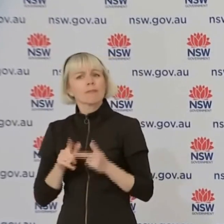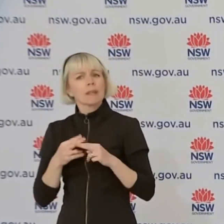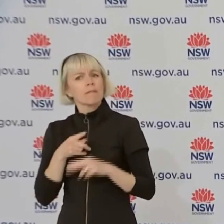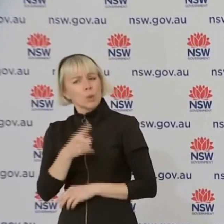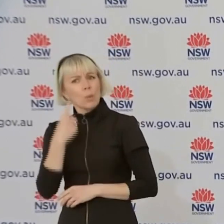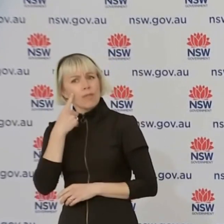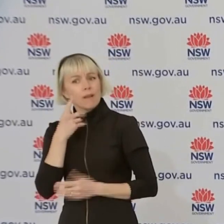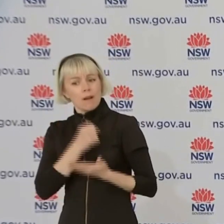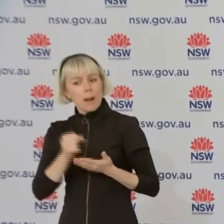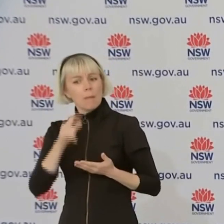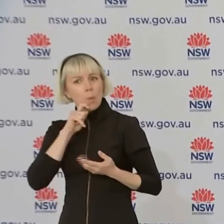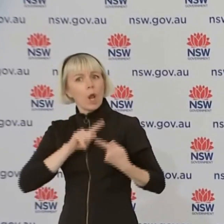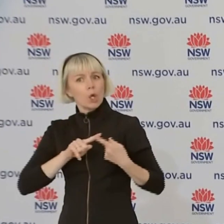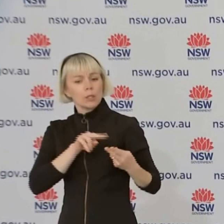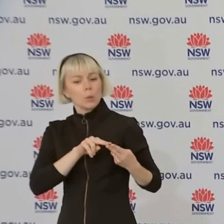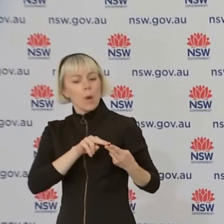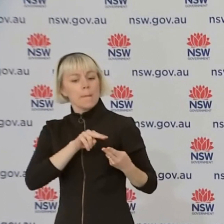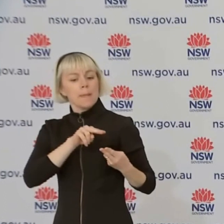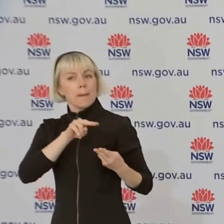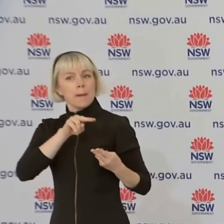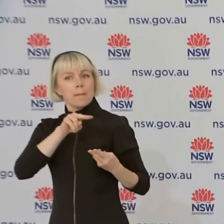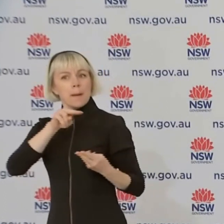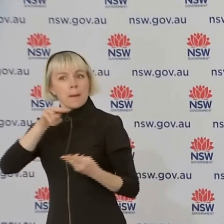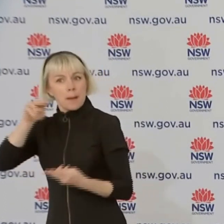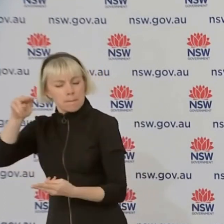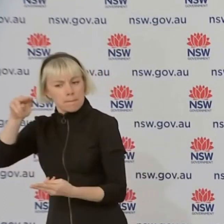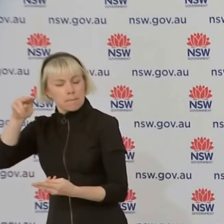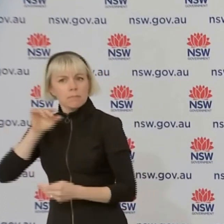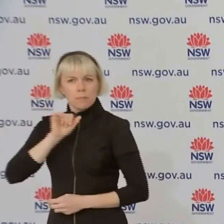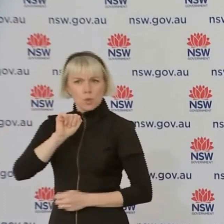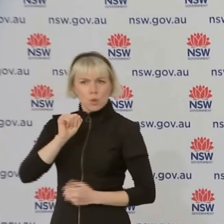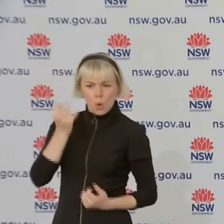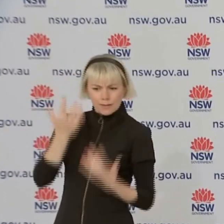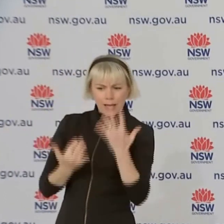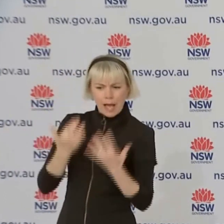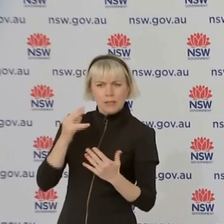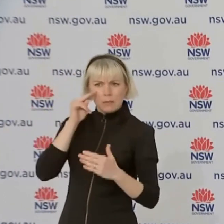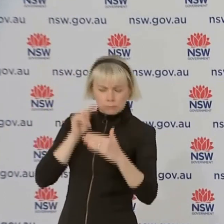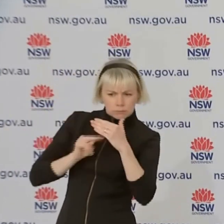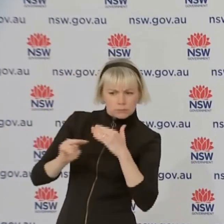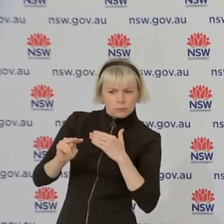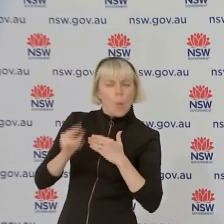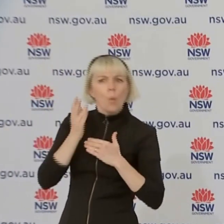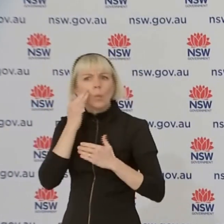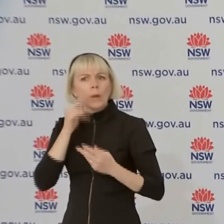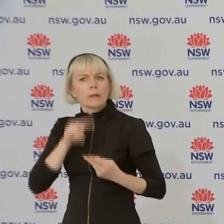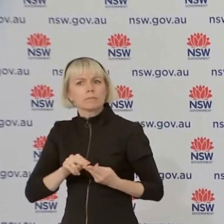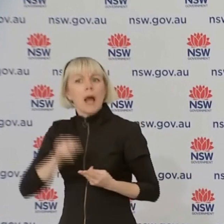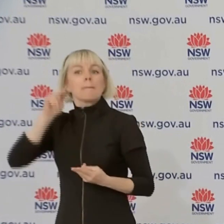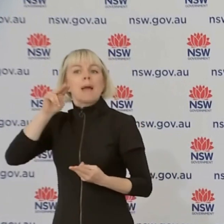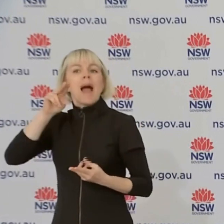do you have the modelling that shows when we will reach the peak and then therefore when we will reach The zero? challenge is the modelling will have a